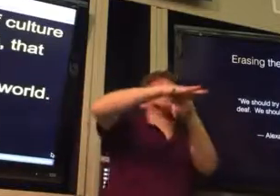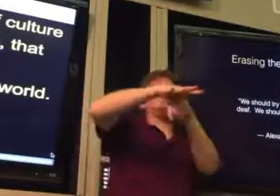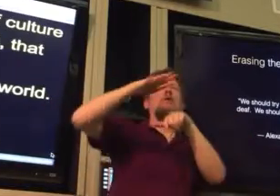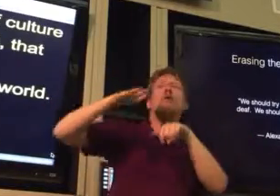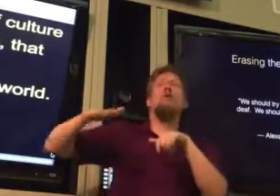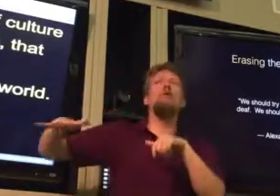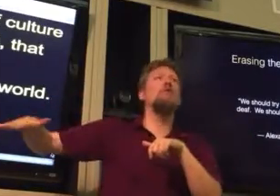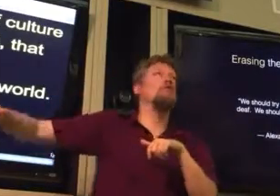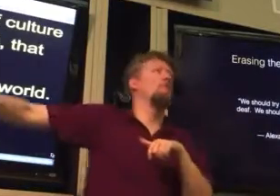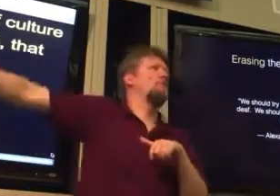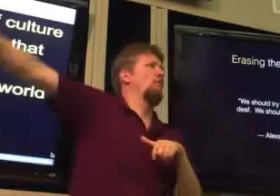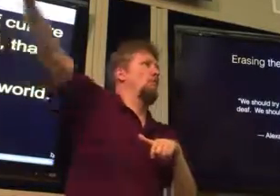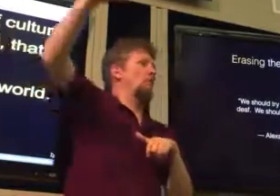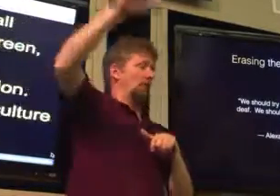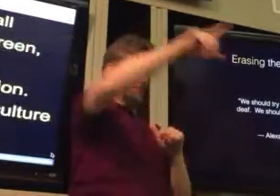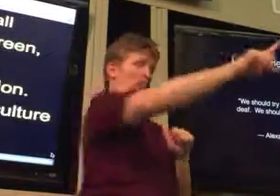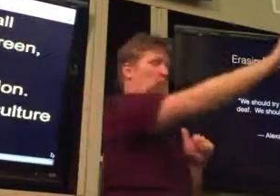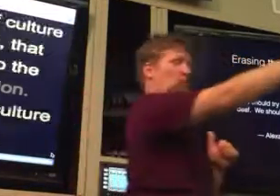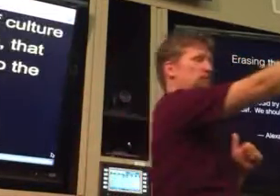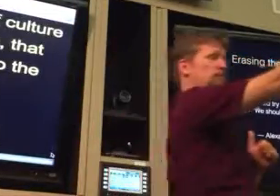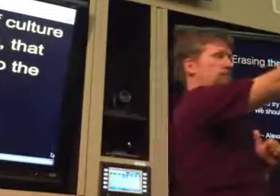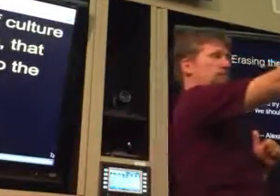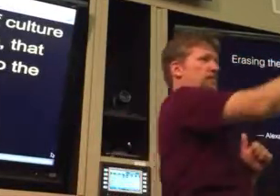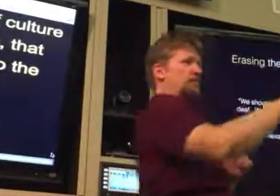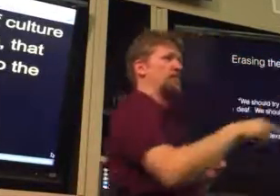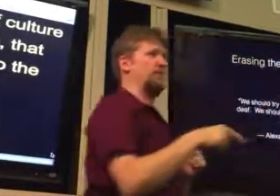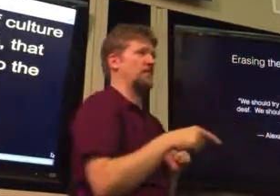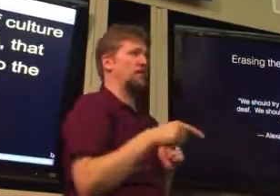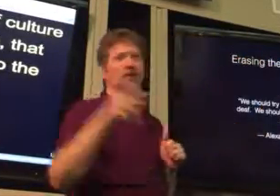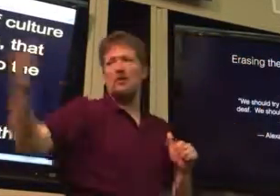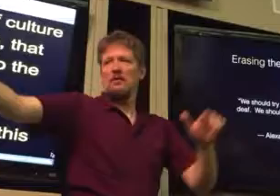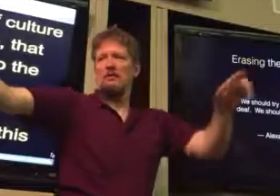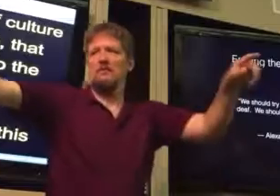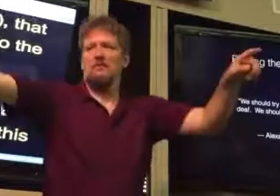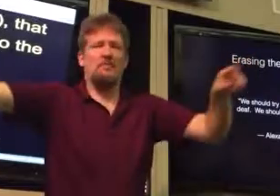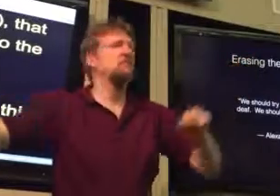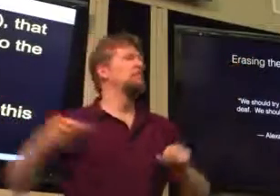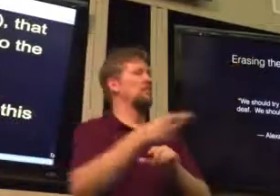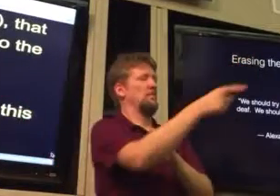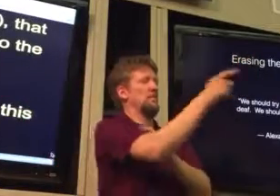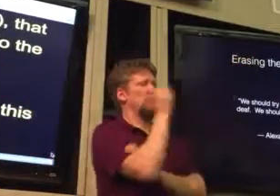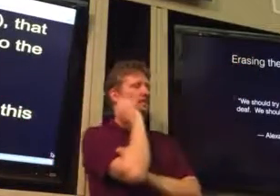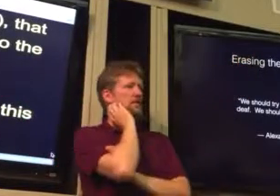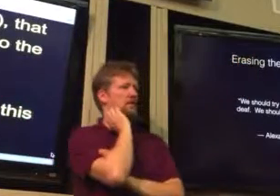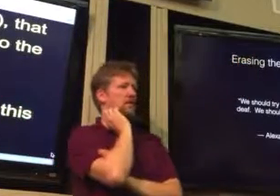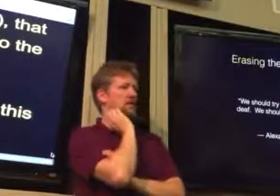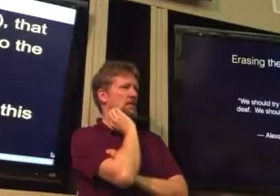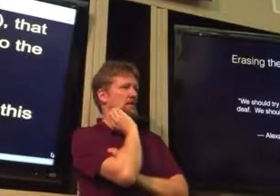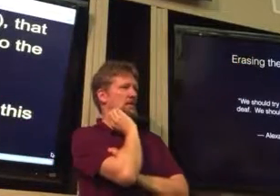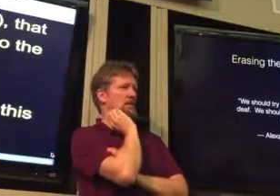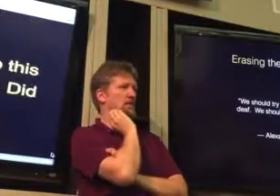still exists and still influences. Oh, you have a question? Yeah, I know who that guy is.